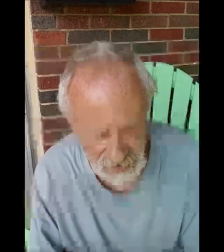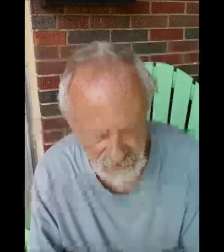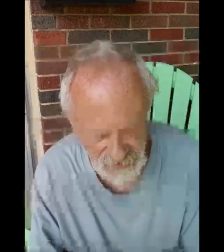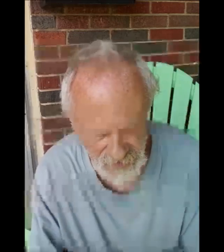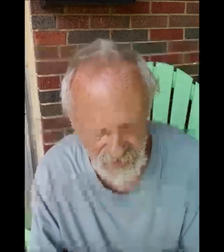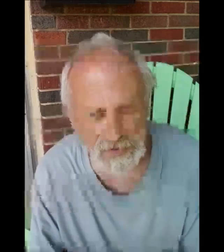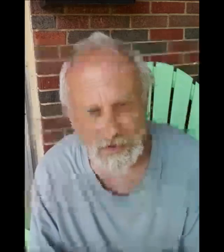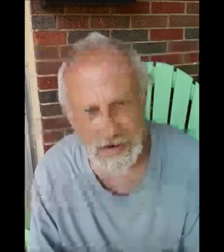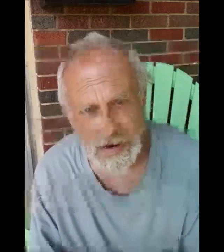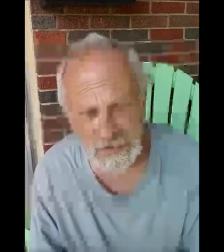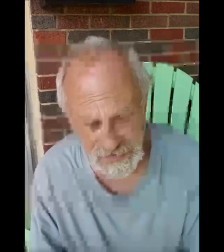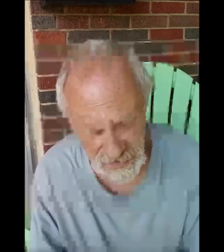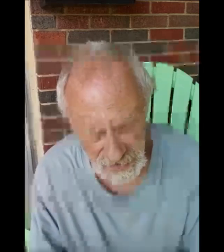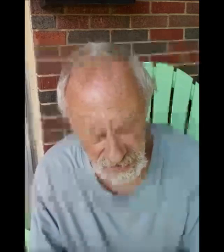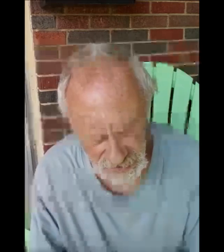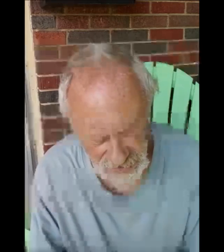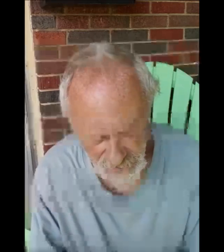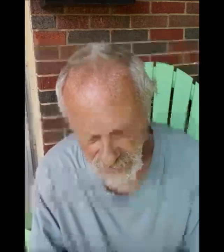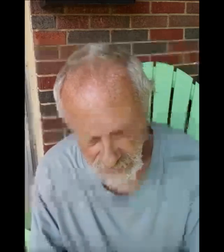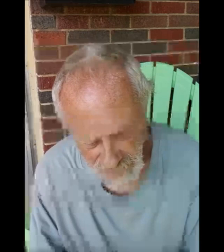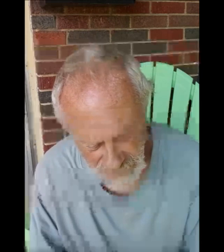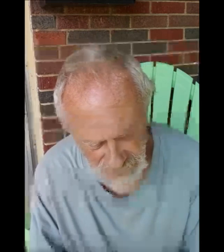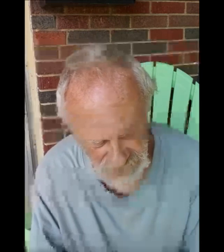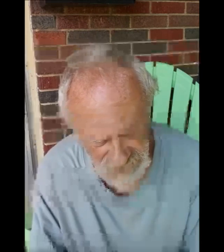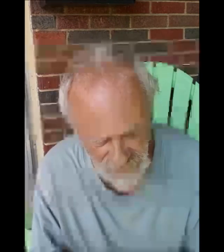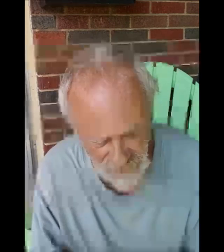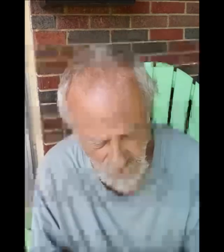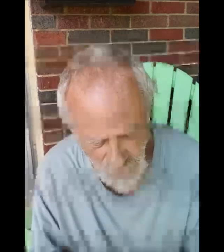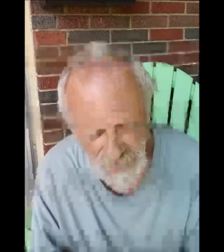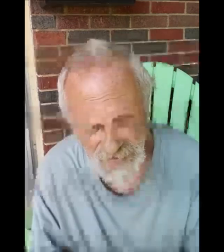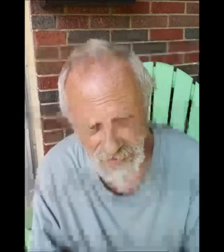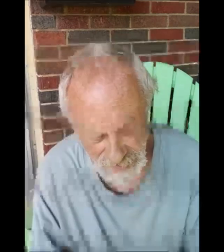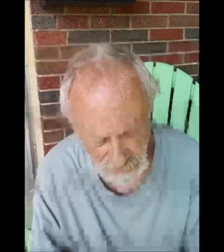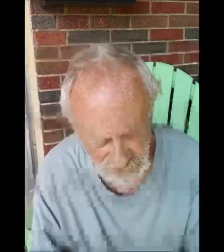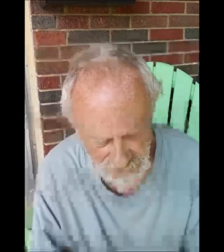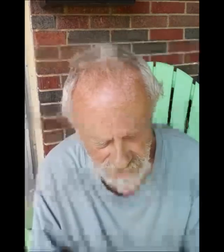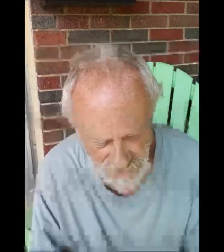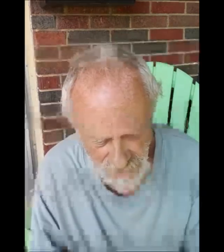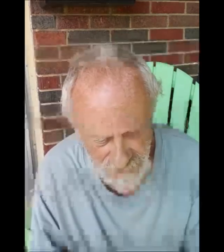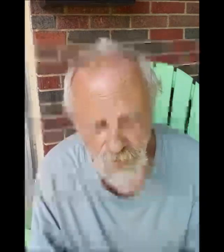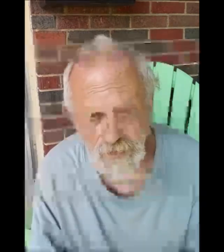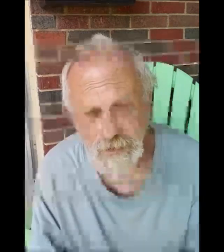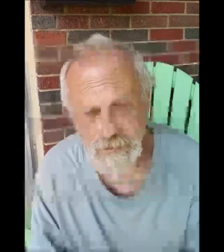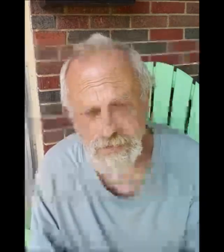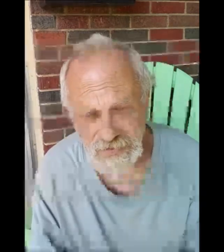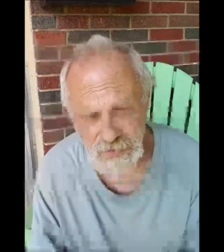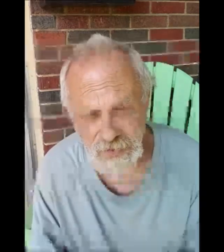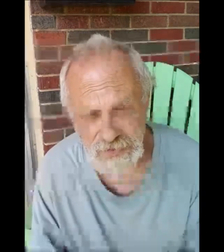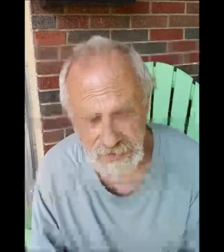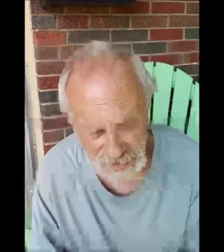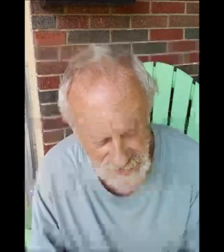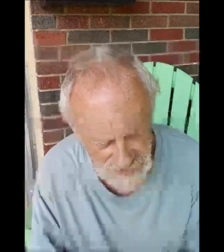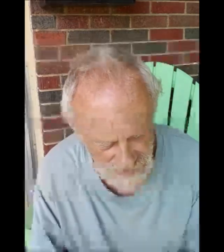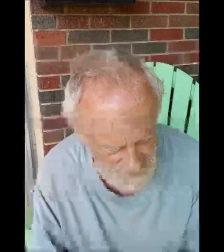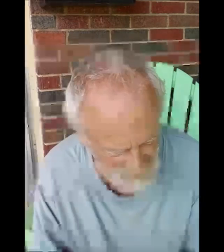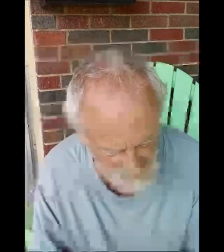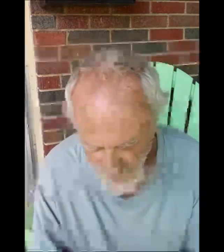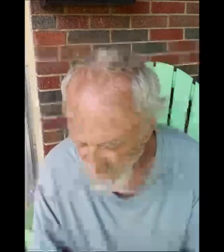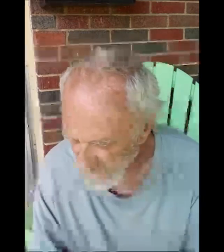by using their hands. Now, many Indians still know sign language, and a few of them still use it. And I'm glad it's preserved